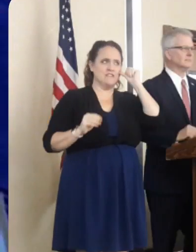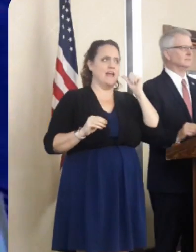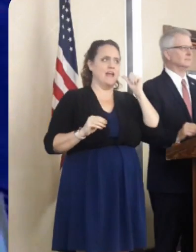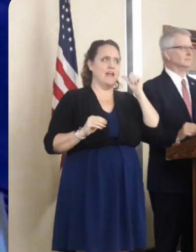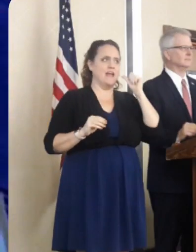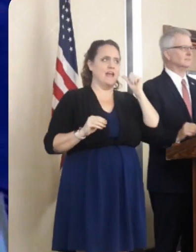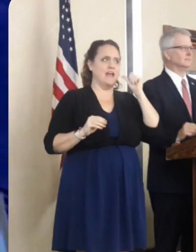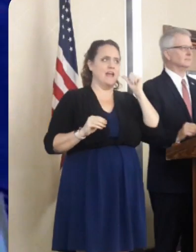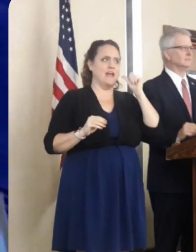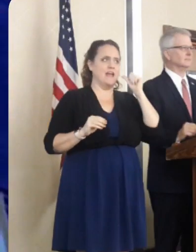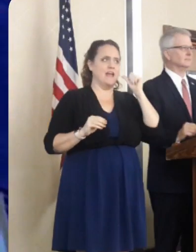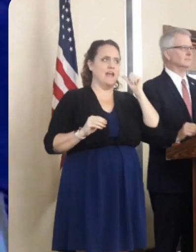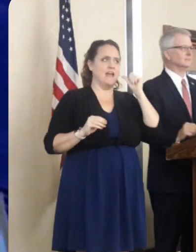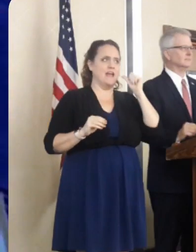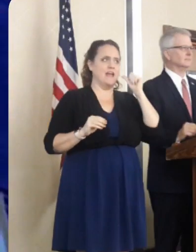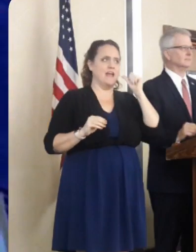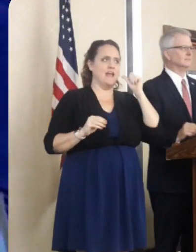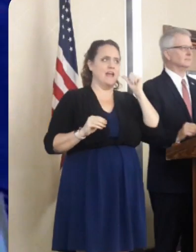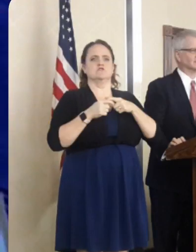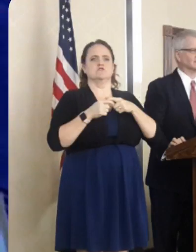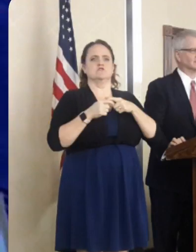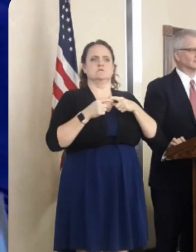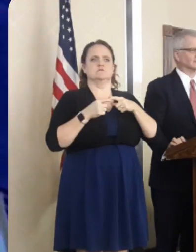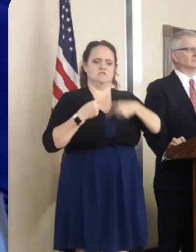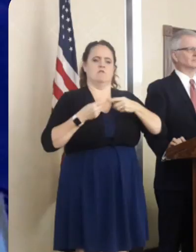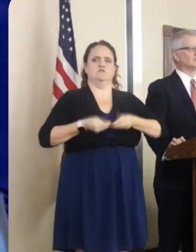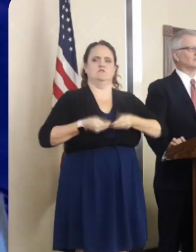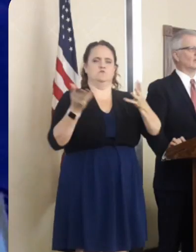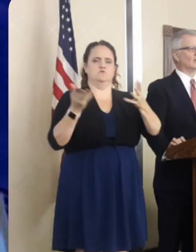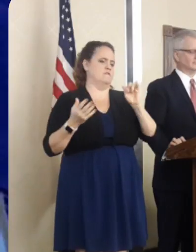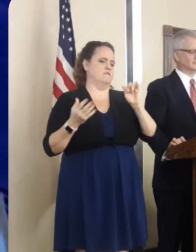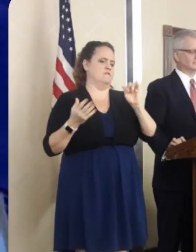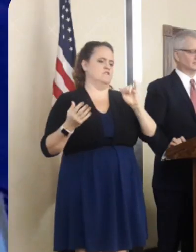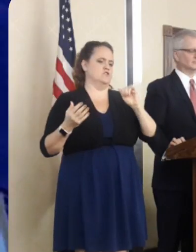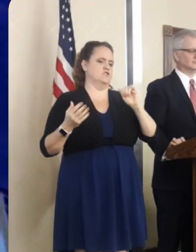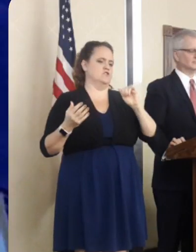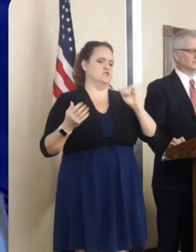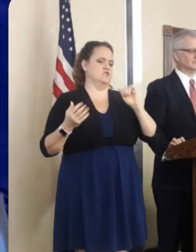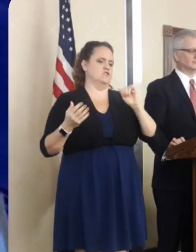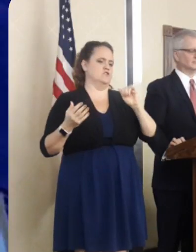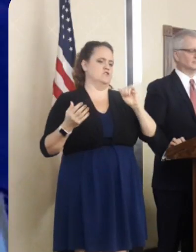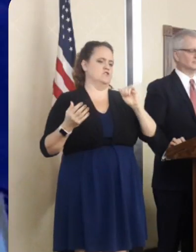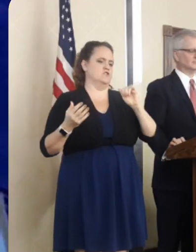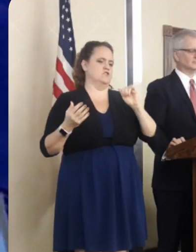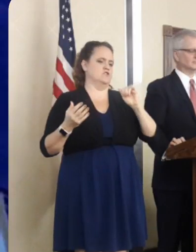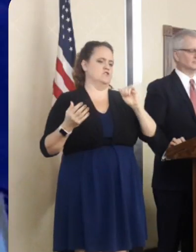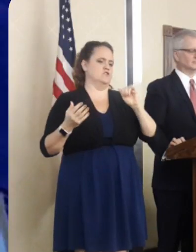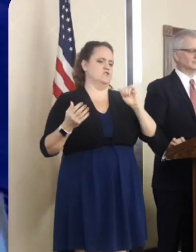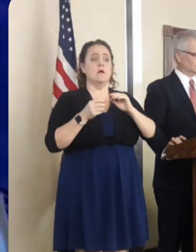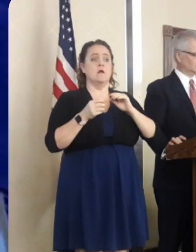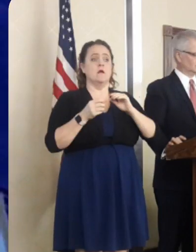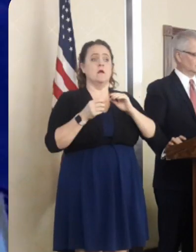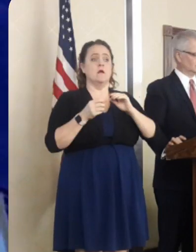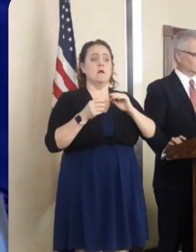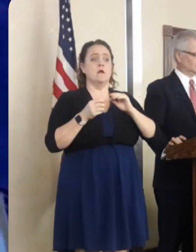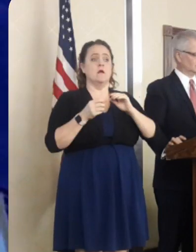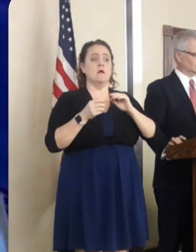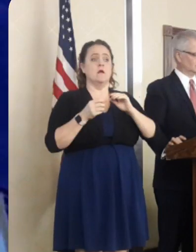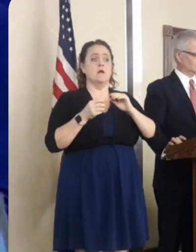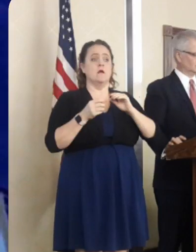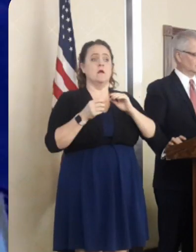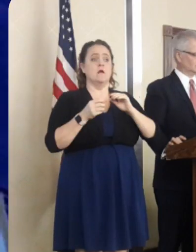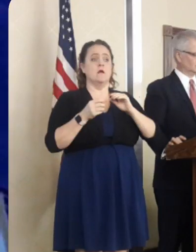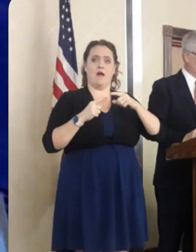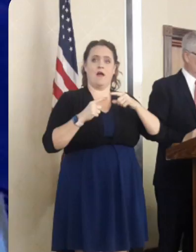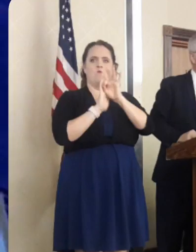distribution. Virgil will be a little bit more detailed than that. The second round will be on the 25th in Fort Worth at the Tarrant